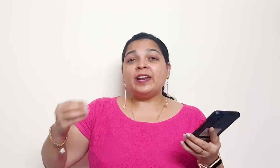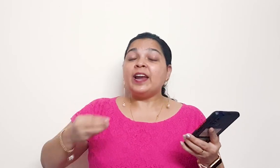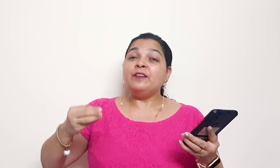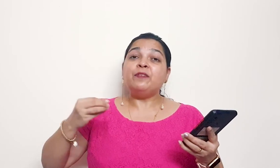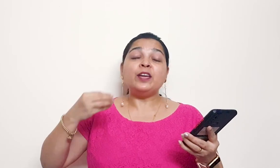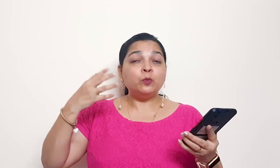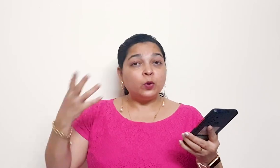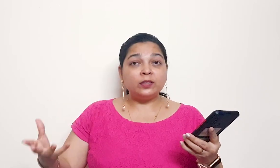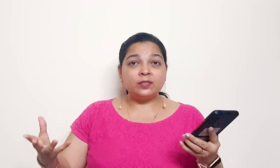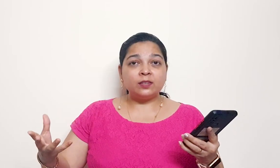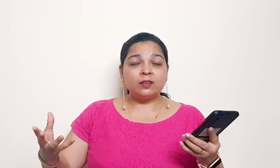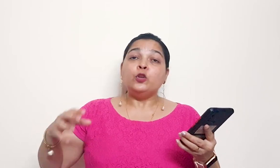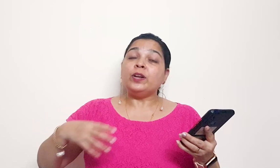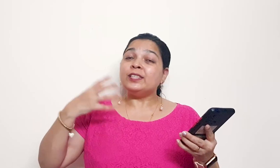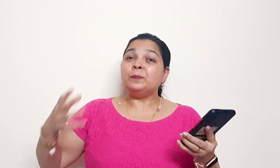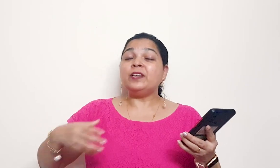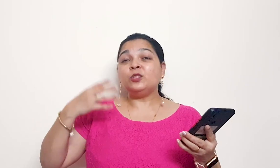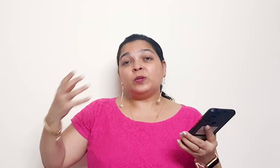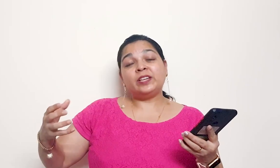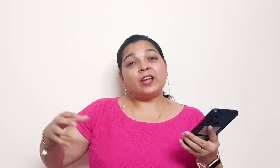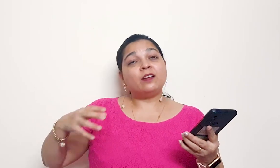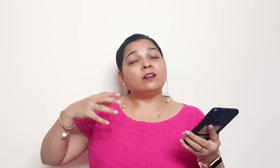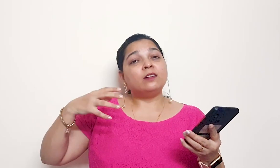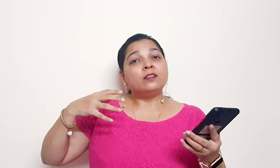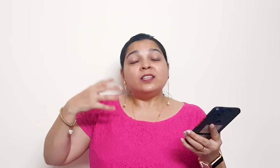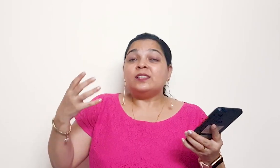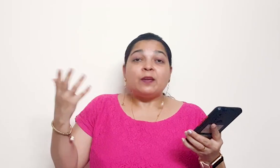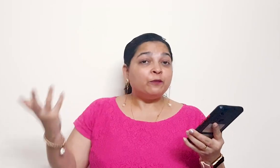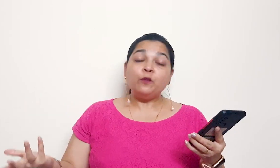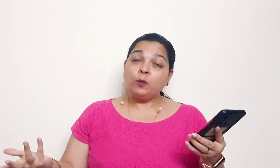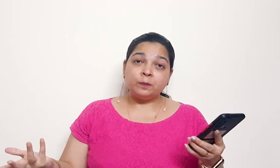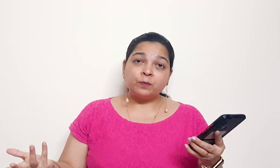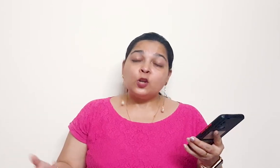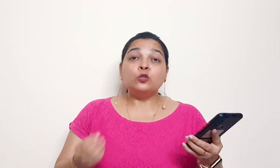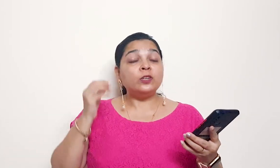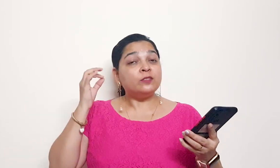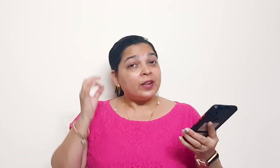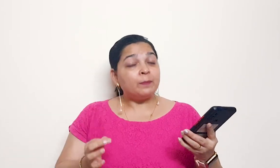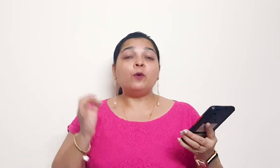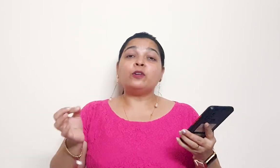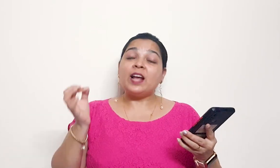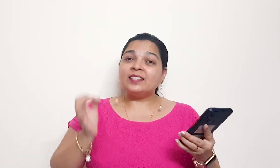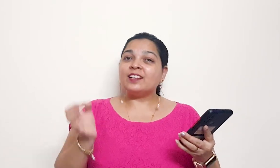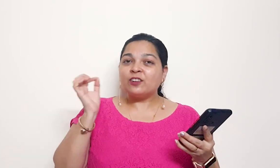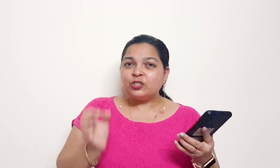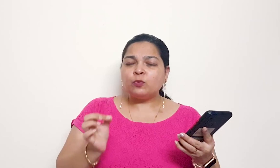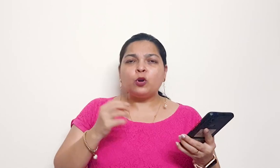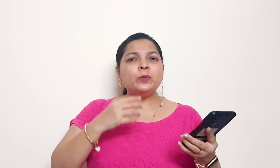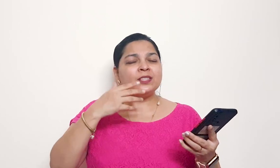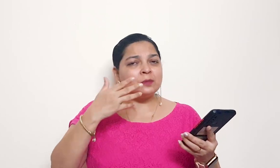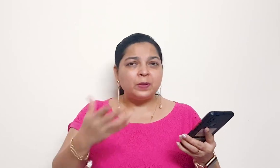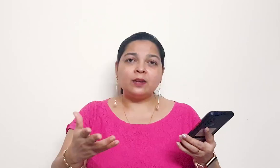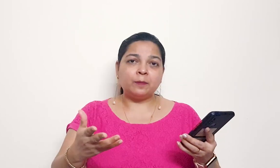beautiful and edifying words, your experience will take the same form. So it is very important as a